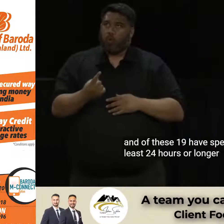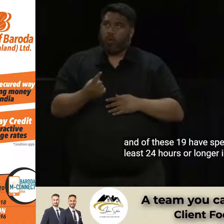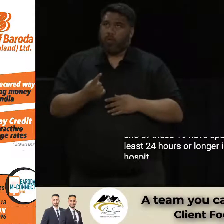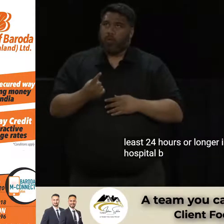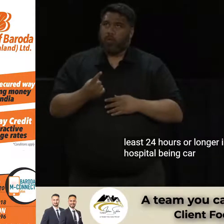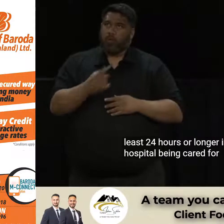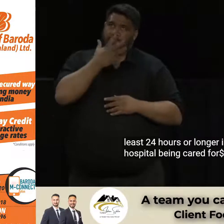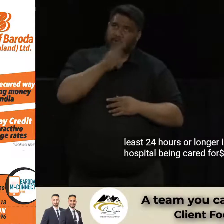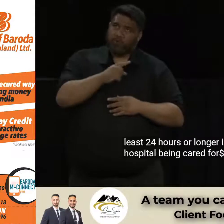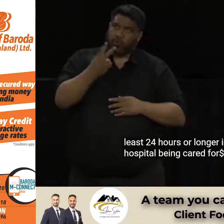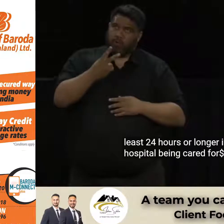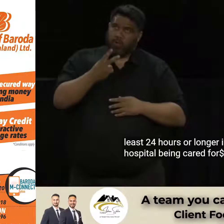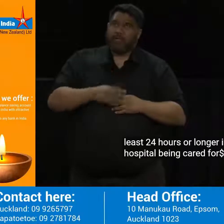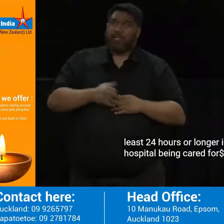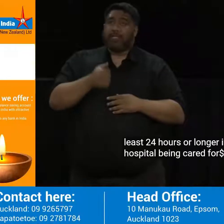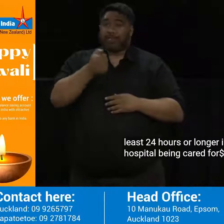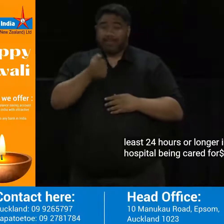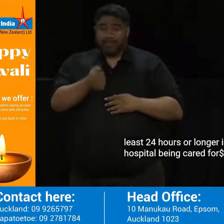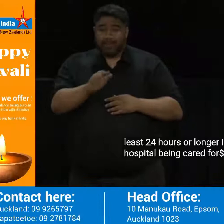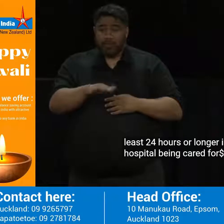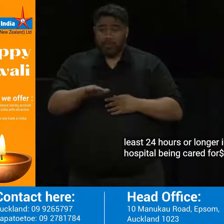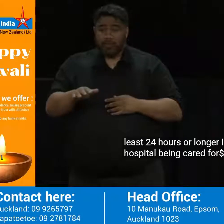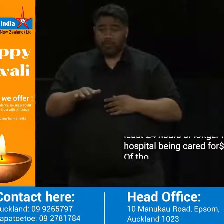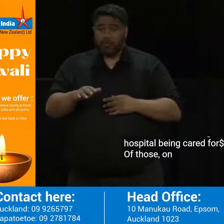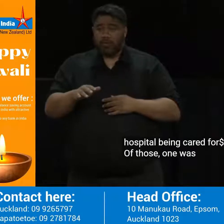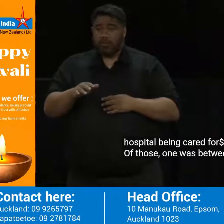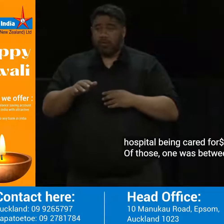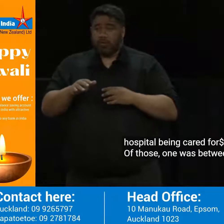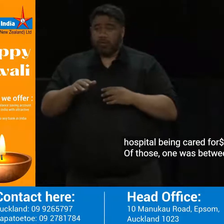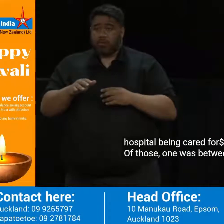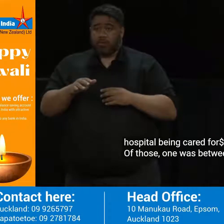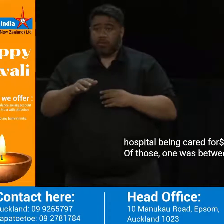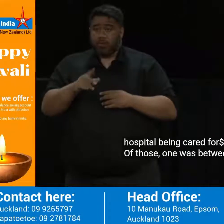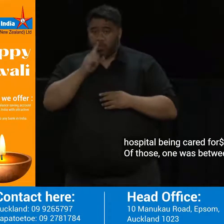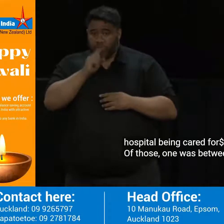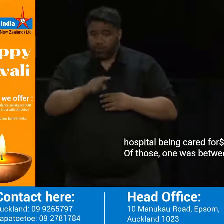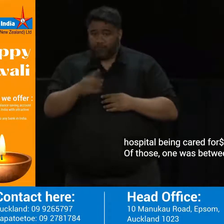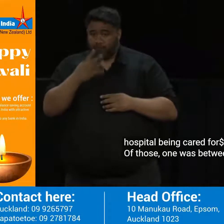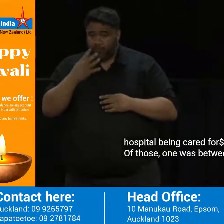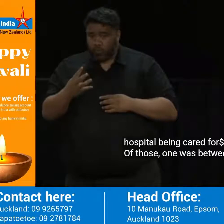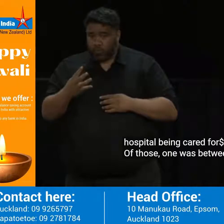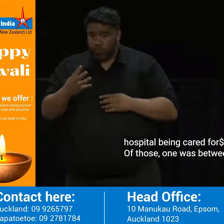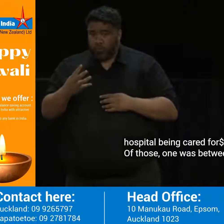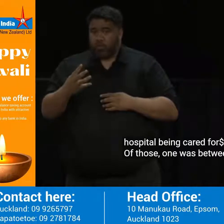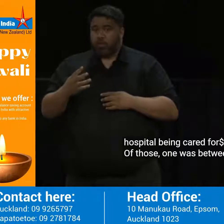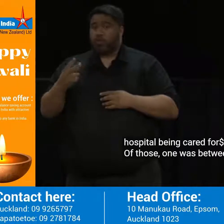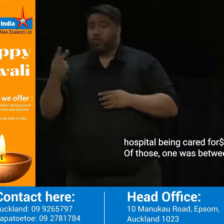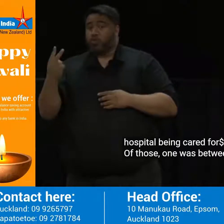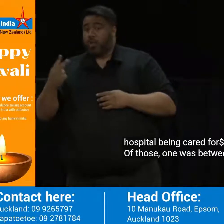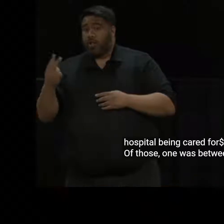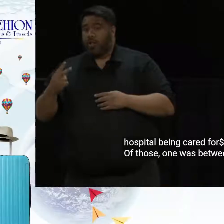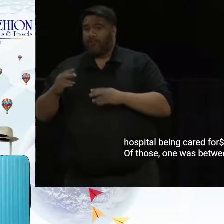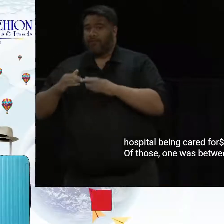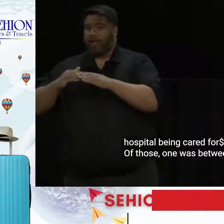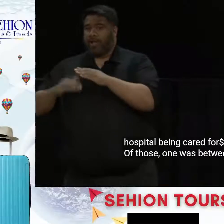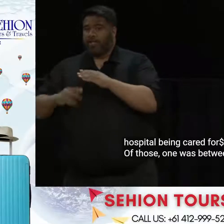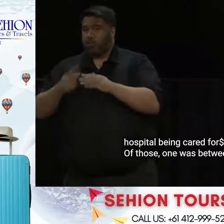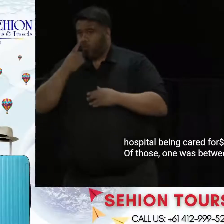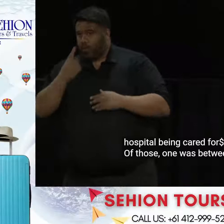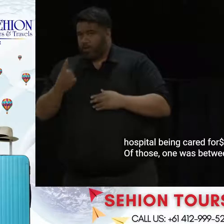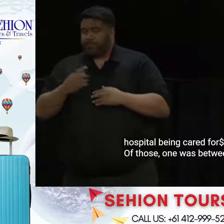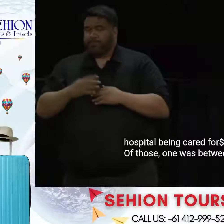12, 6 were age 1 to 4, and 12 were under the age of 1. I just want to make the point that one of the best ways we